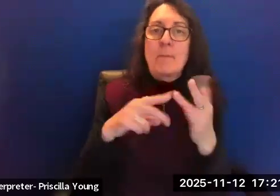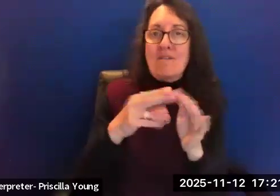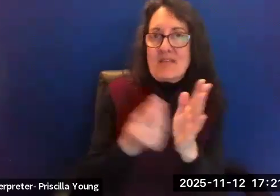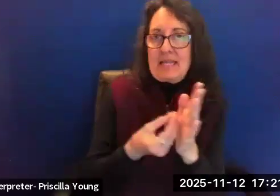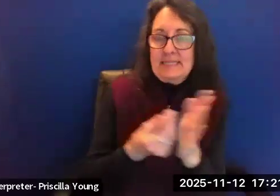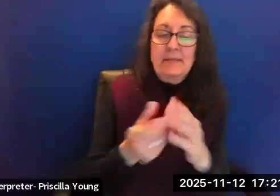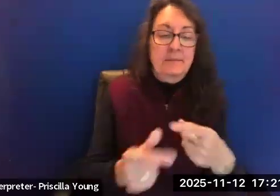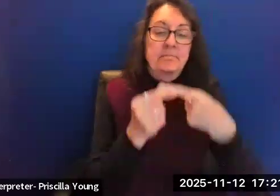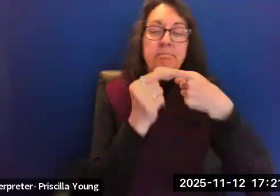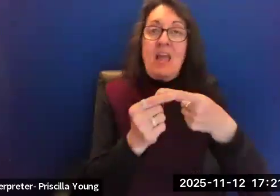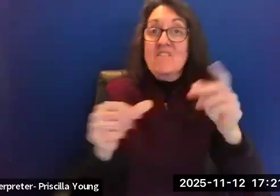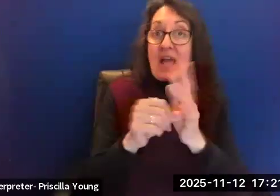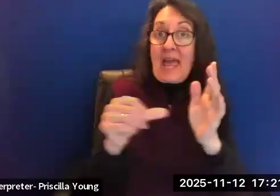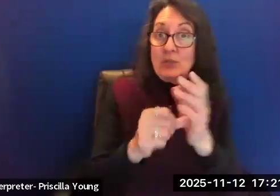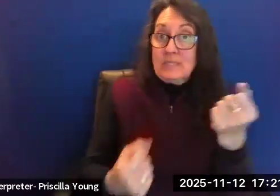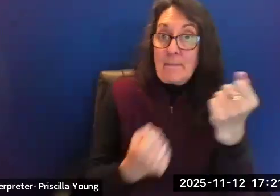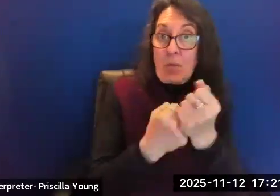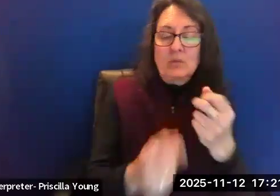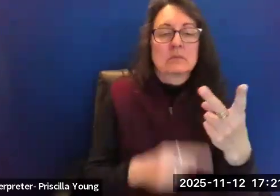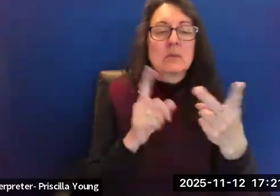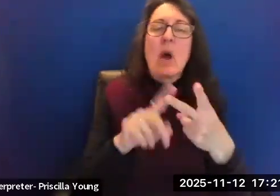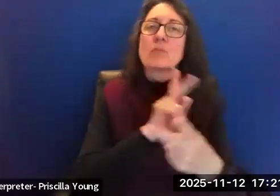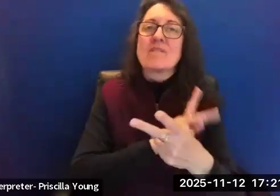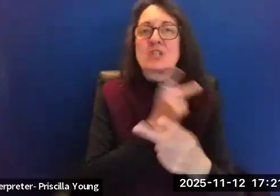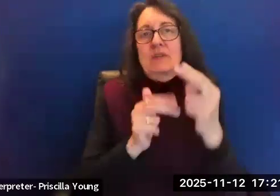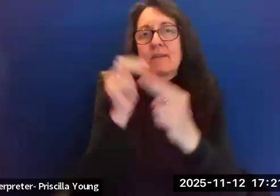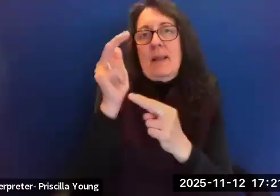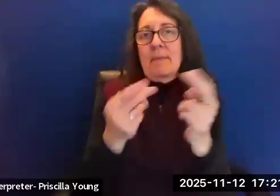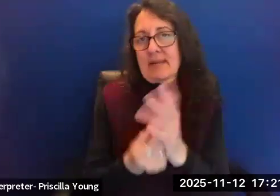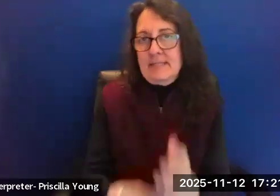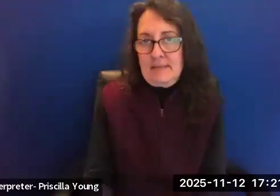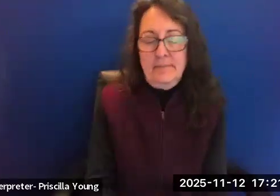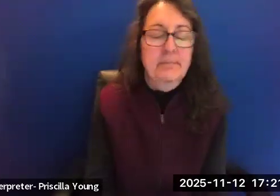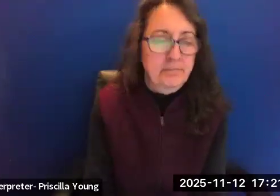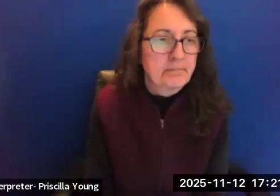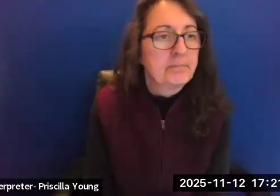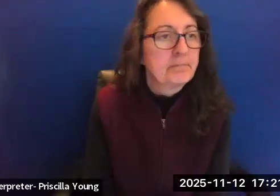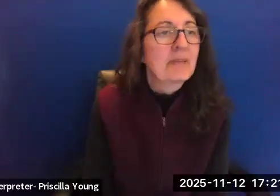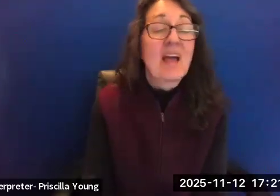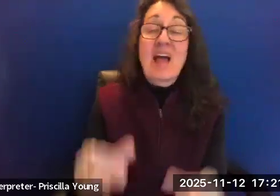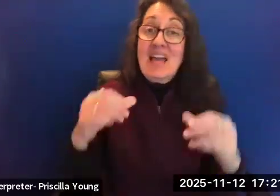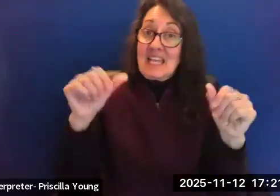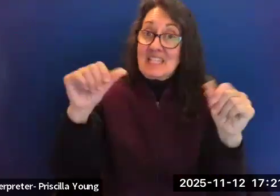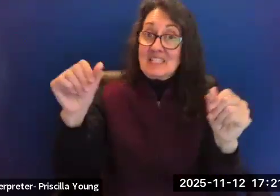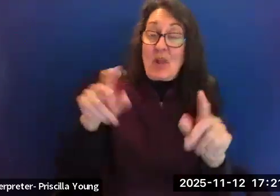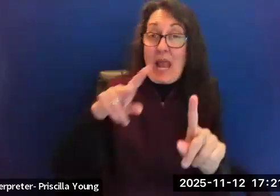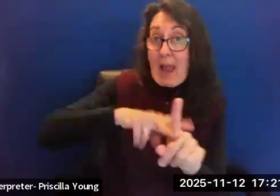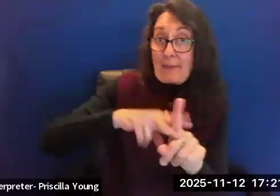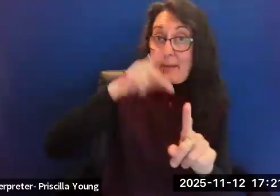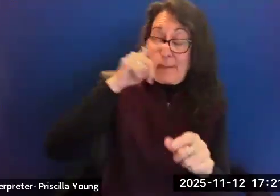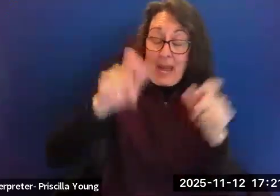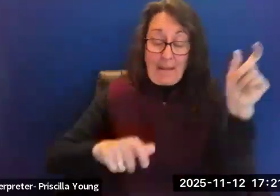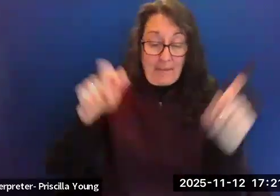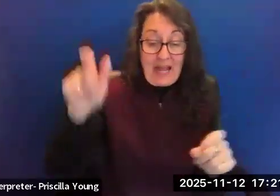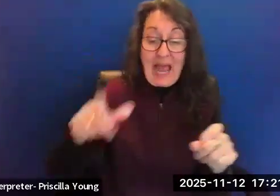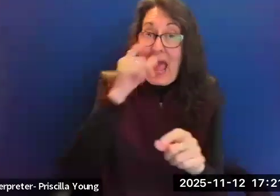financial support and the professional development funding. Successful applicants are going to be able to